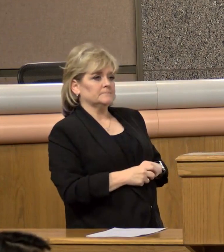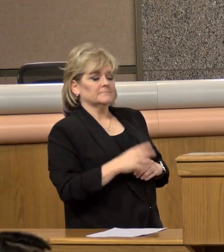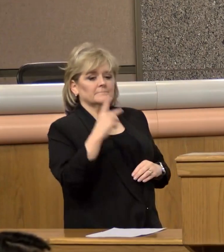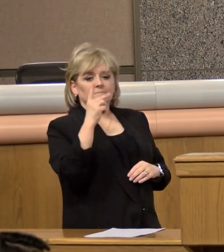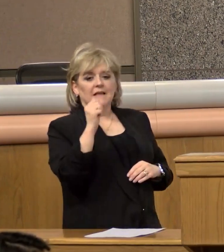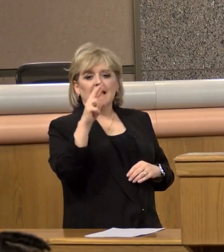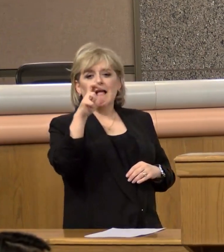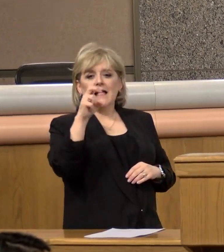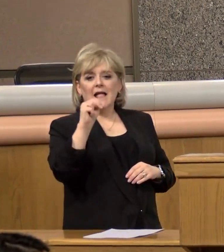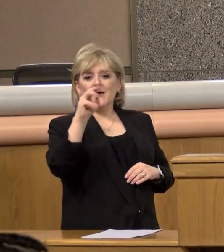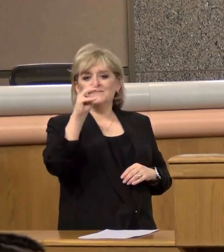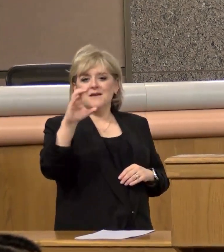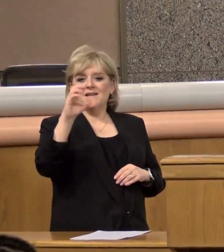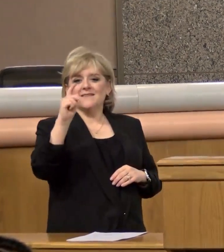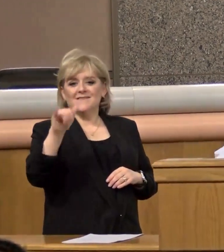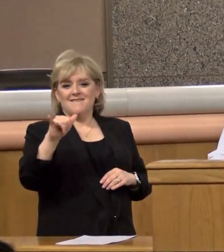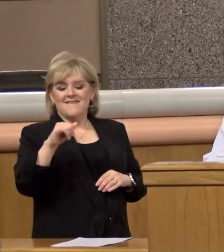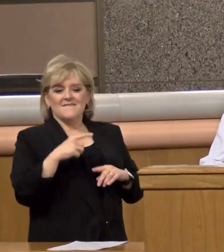McKay. I haven't said that. KCBD.